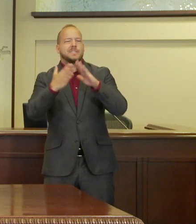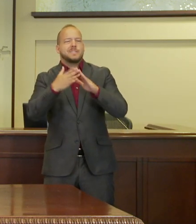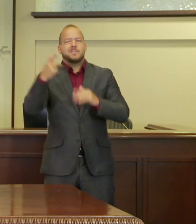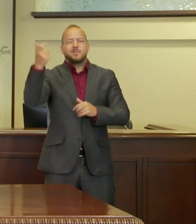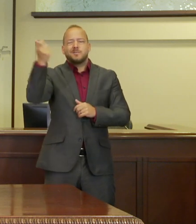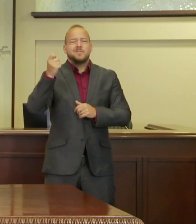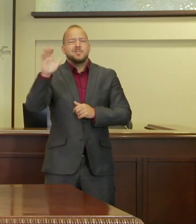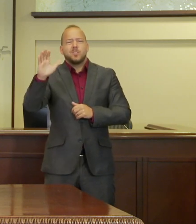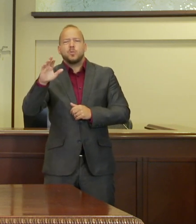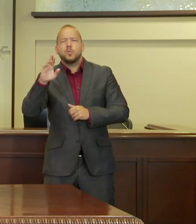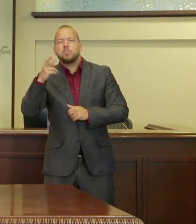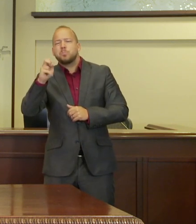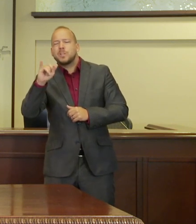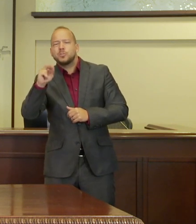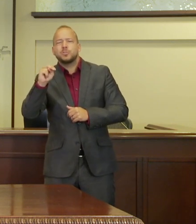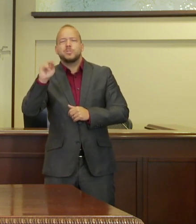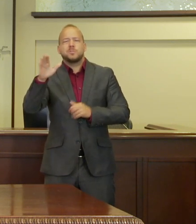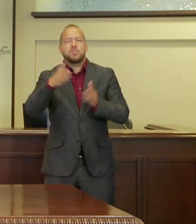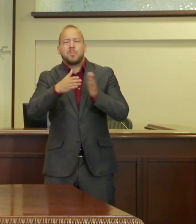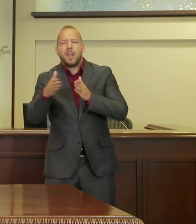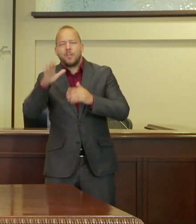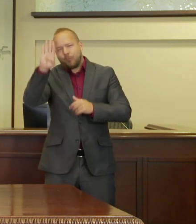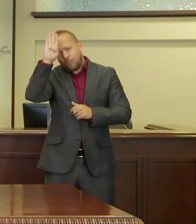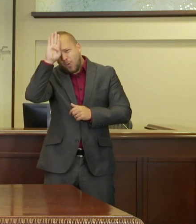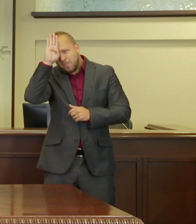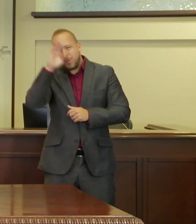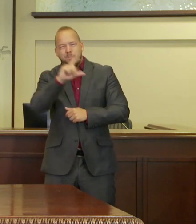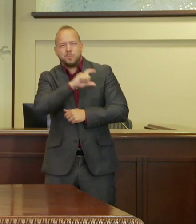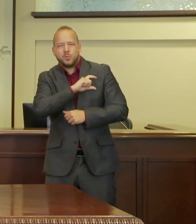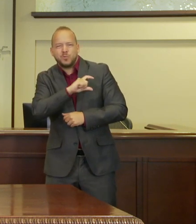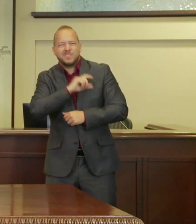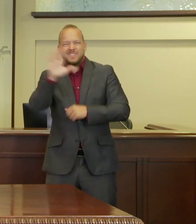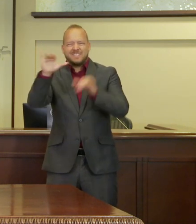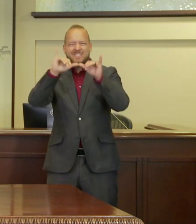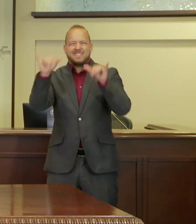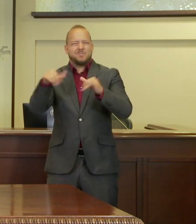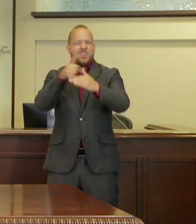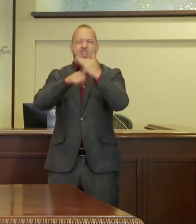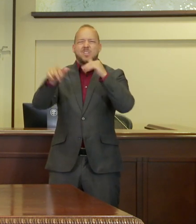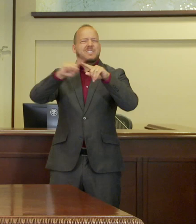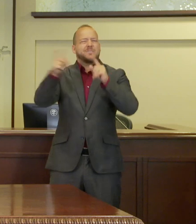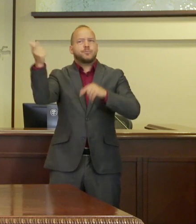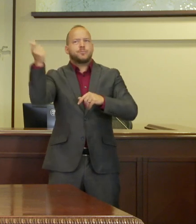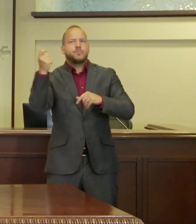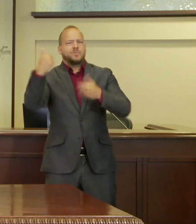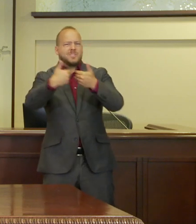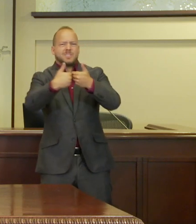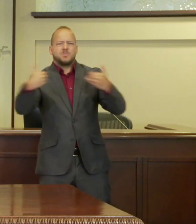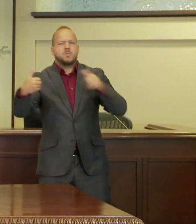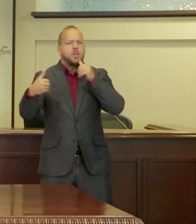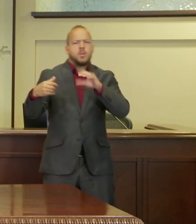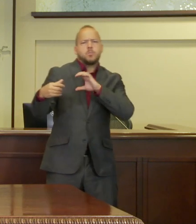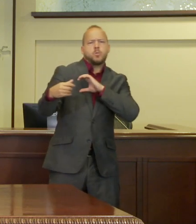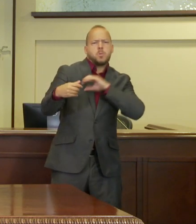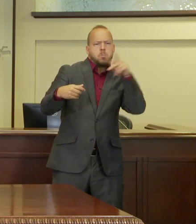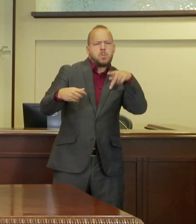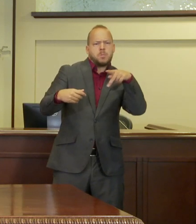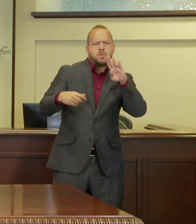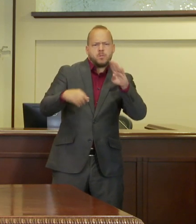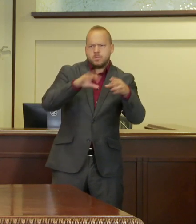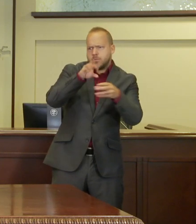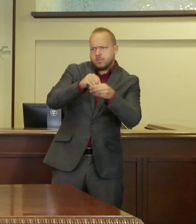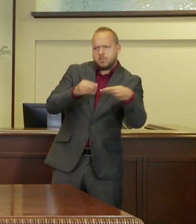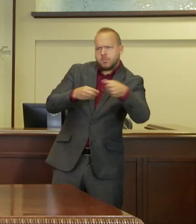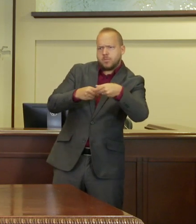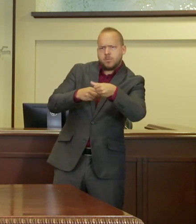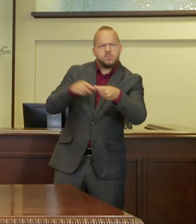fire and police disability system is a separate bureau from us and is completely outside the authority of the Portland Police Bureau. And what moves